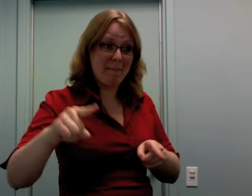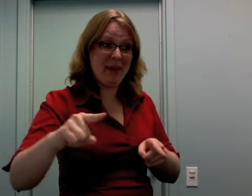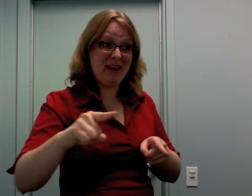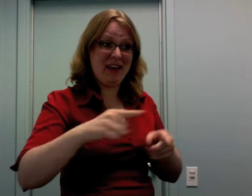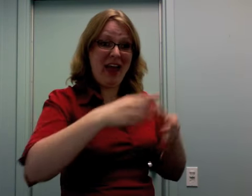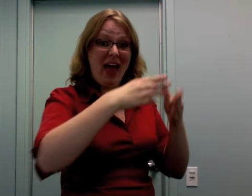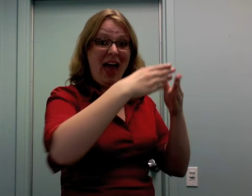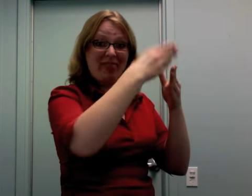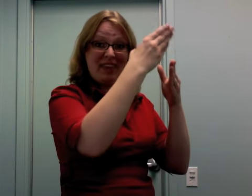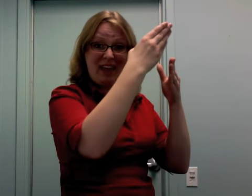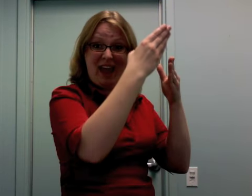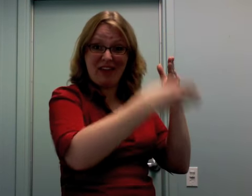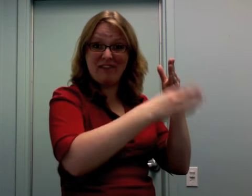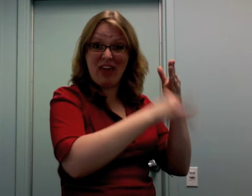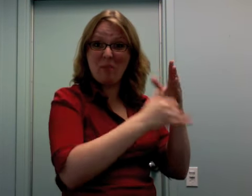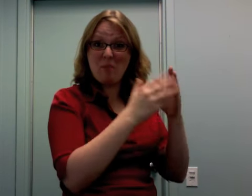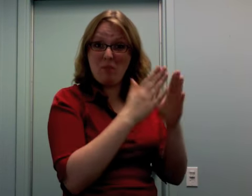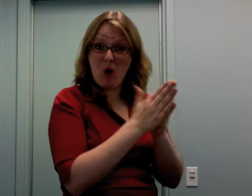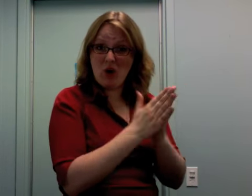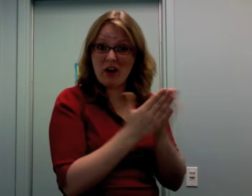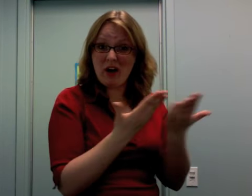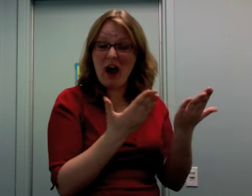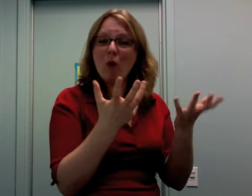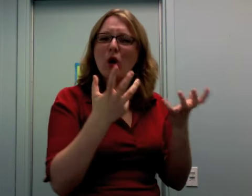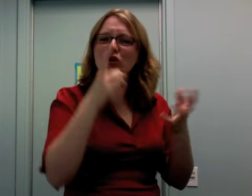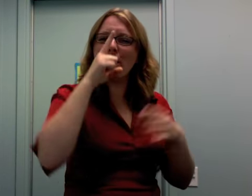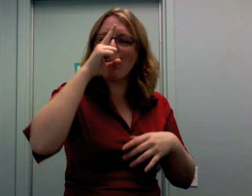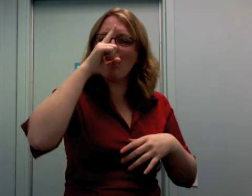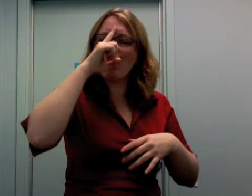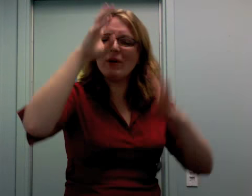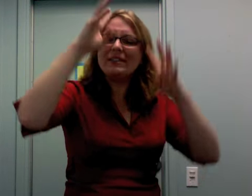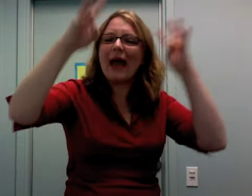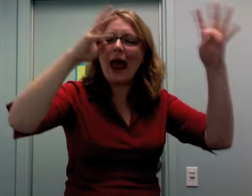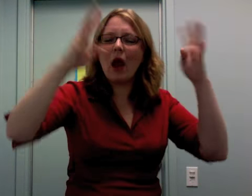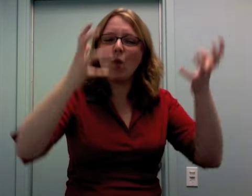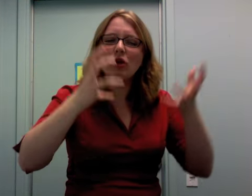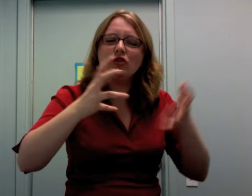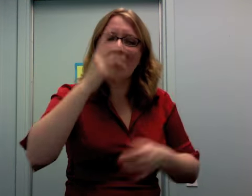book. All right? Okay, you can begin.